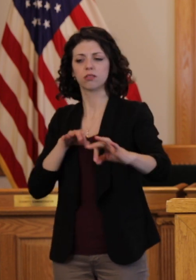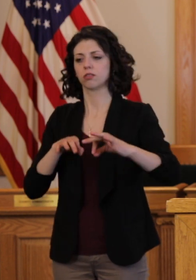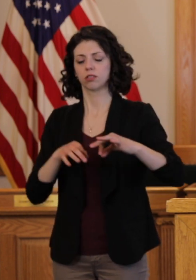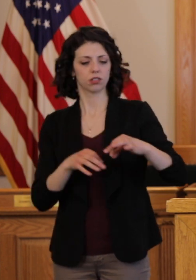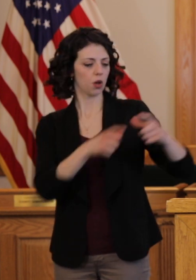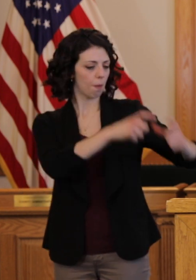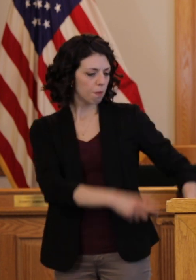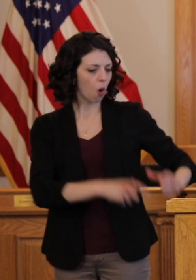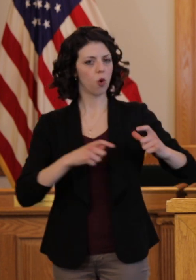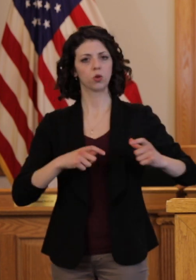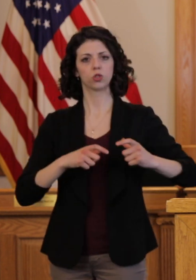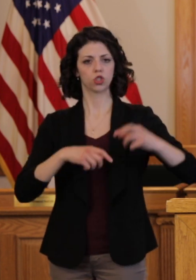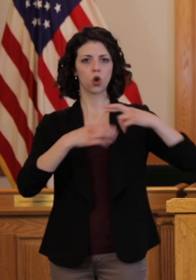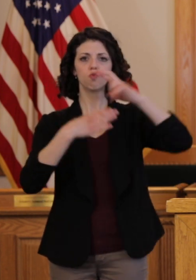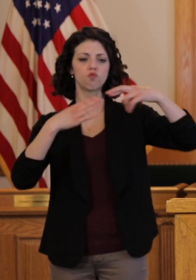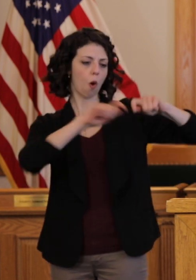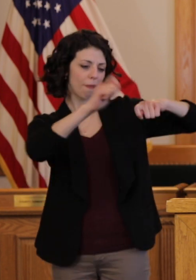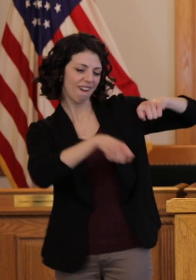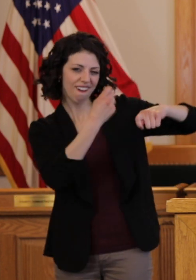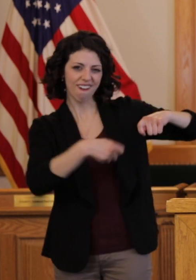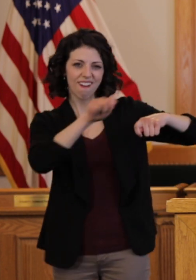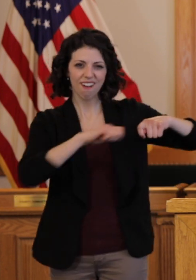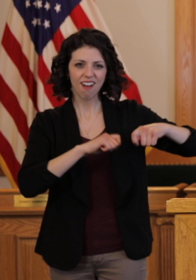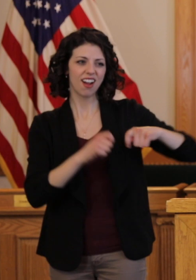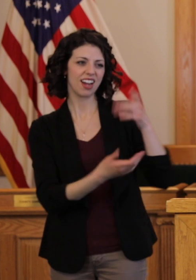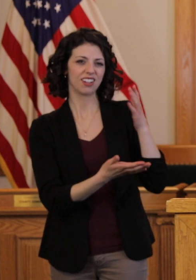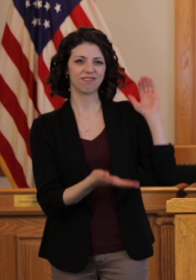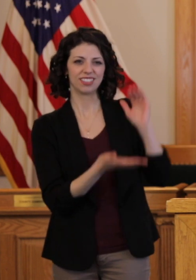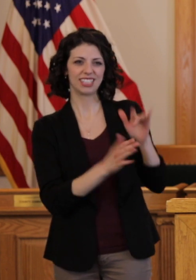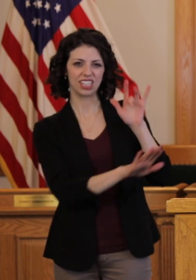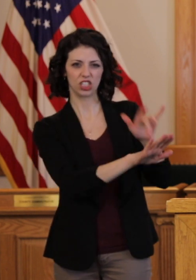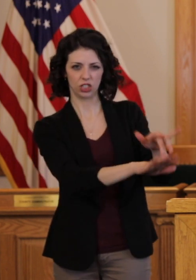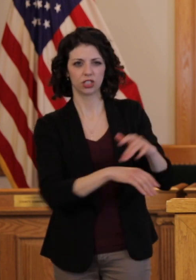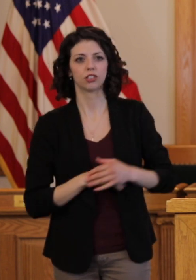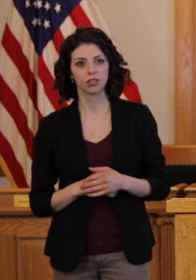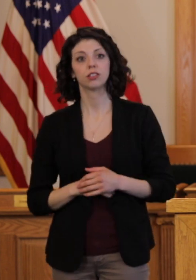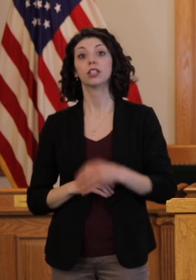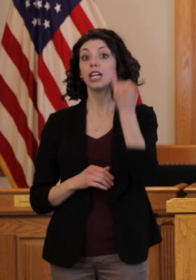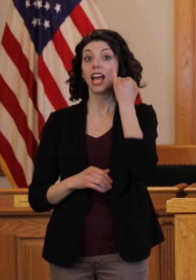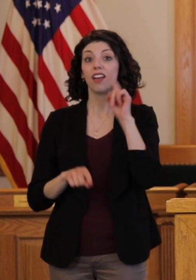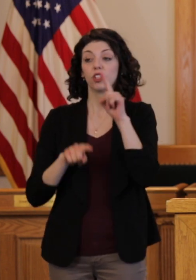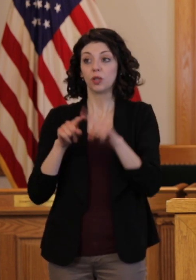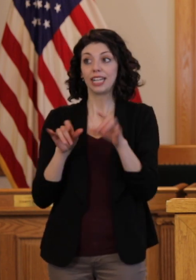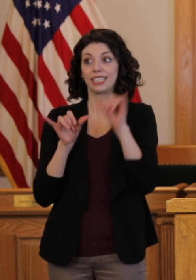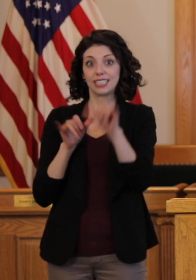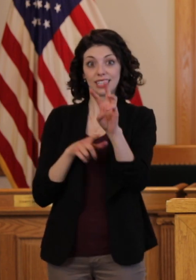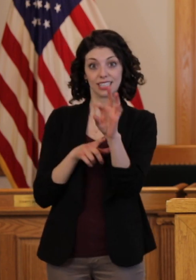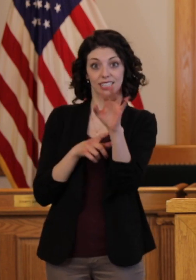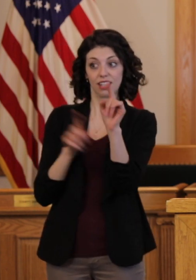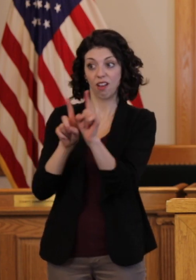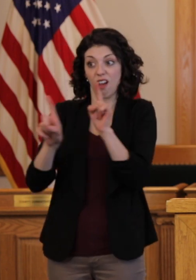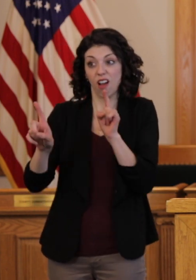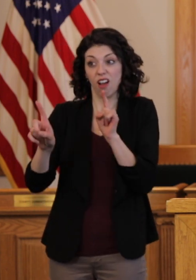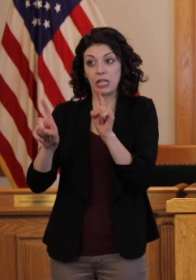tie-off cleats. Wear masks in public when appropriate. Social distancing cannot be maintained.